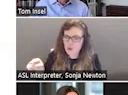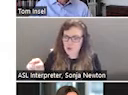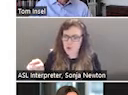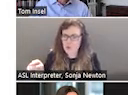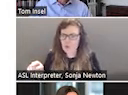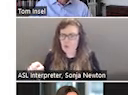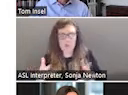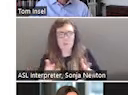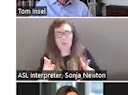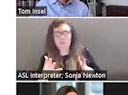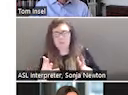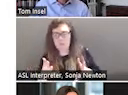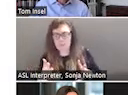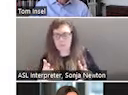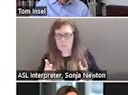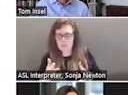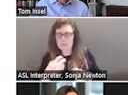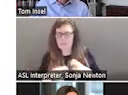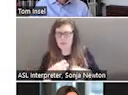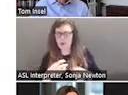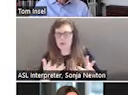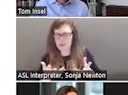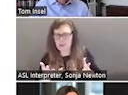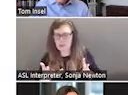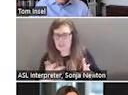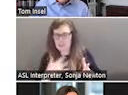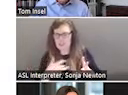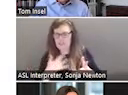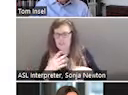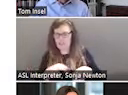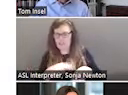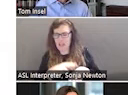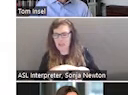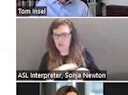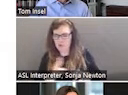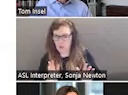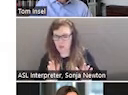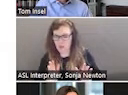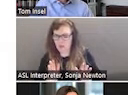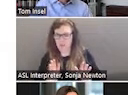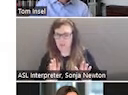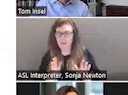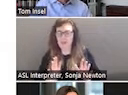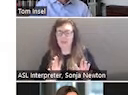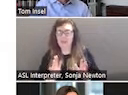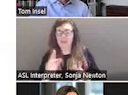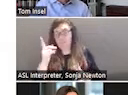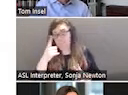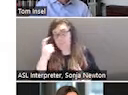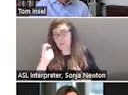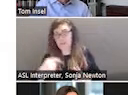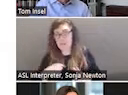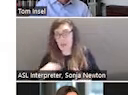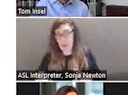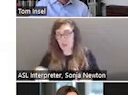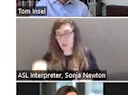I find, difficult because it doesn't feel natural. But it doesn't feel natural to me because I grew up in a world where we